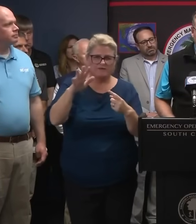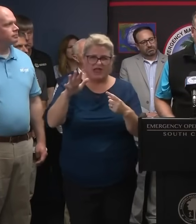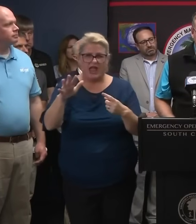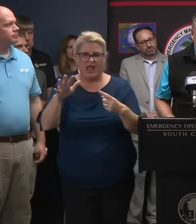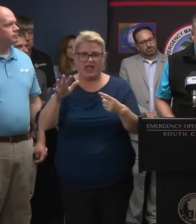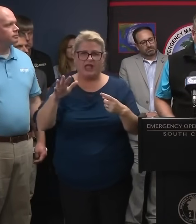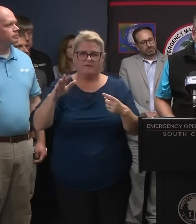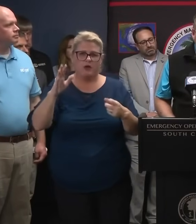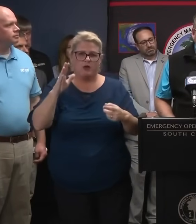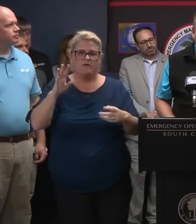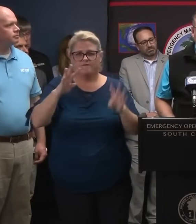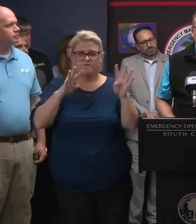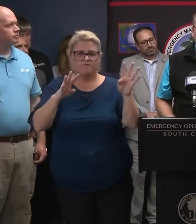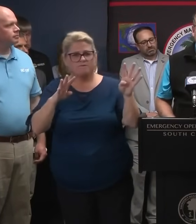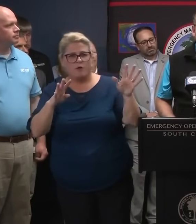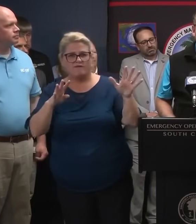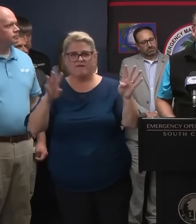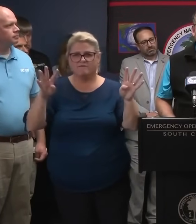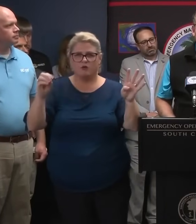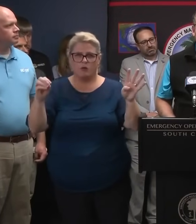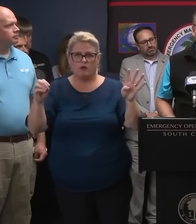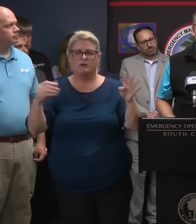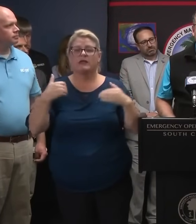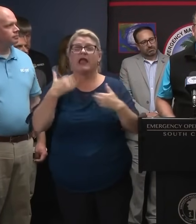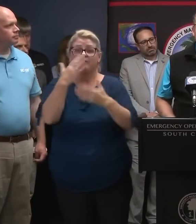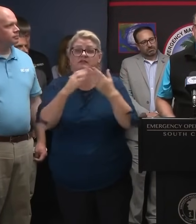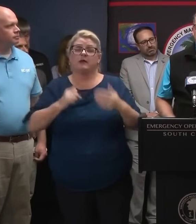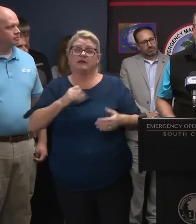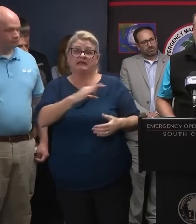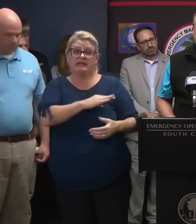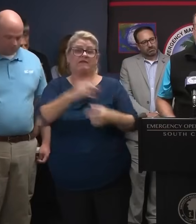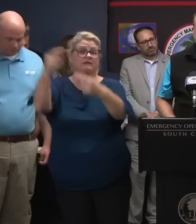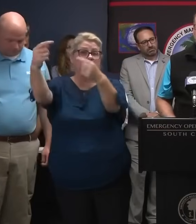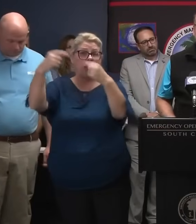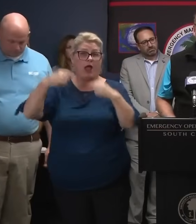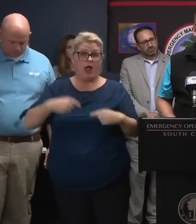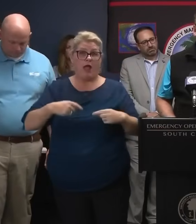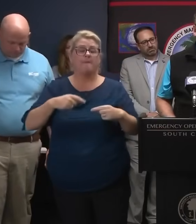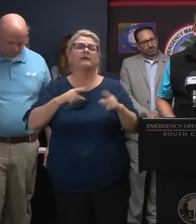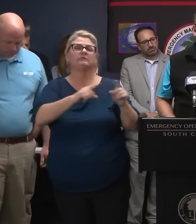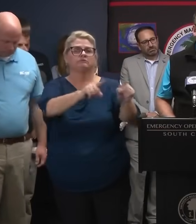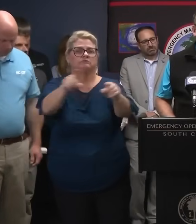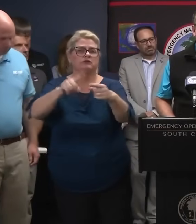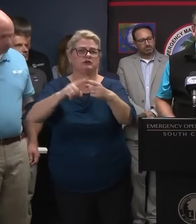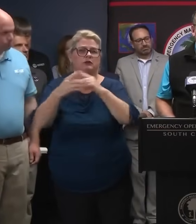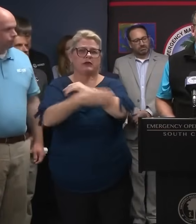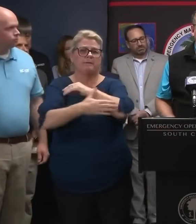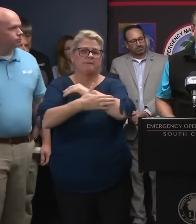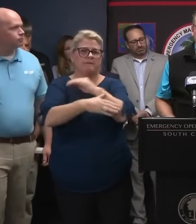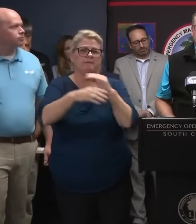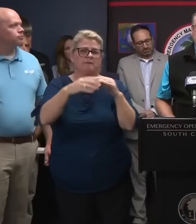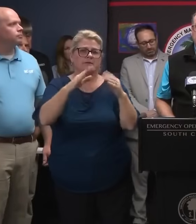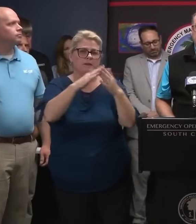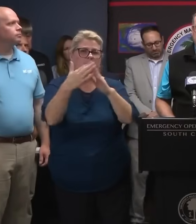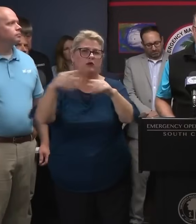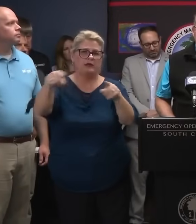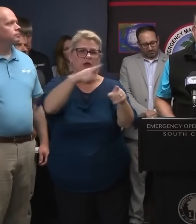are on the ground. I've got staff that are inbound to start getting out into the communities that are impacted by